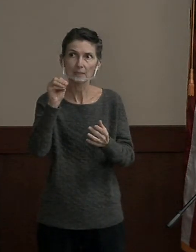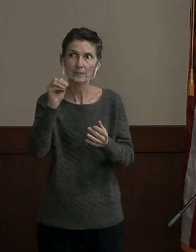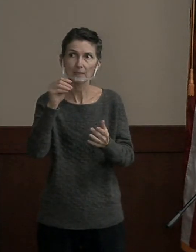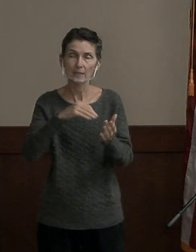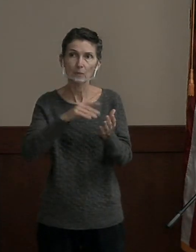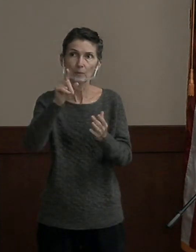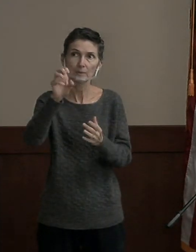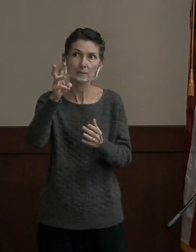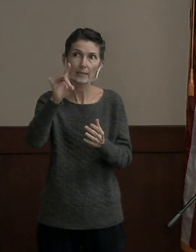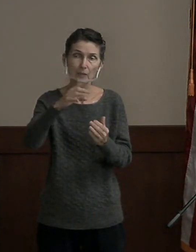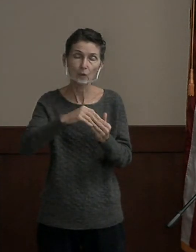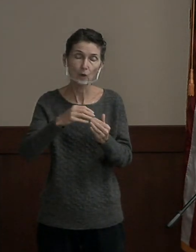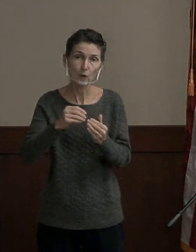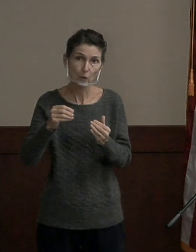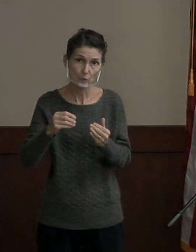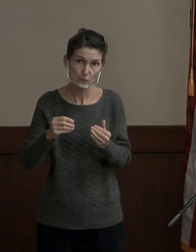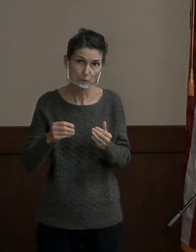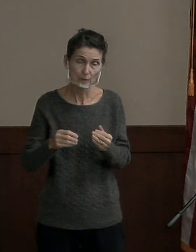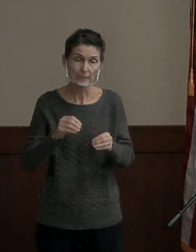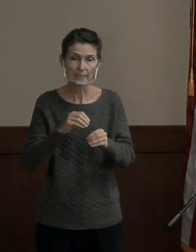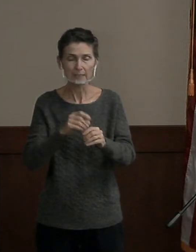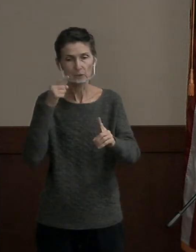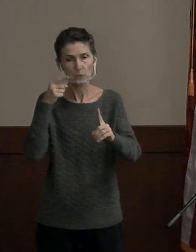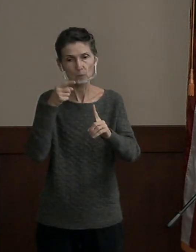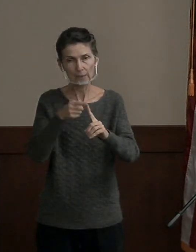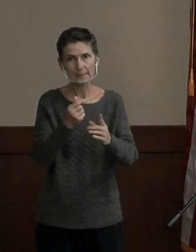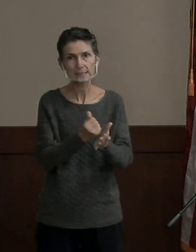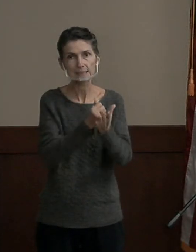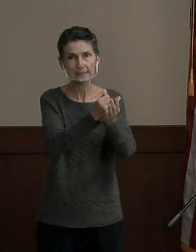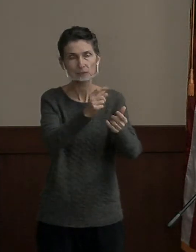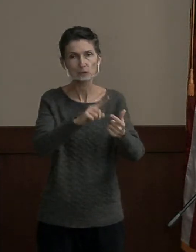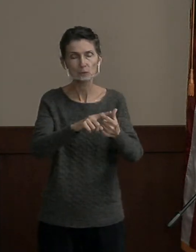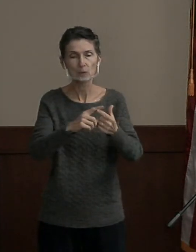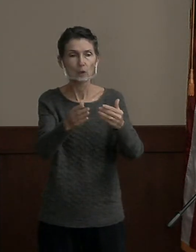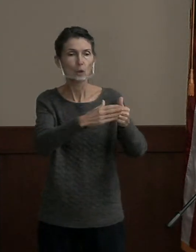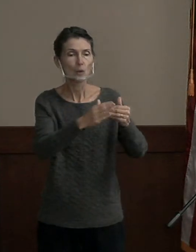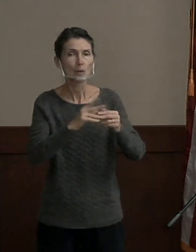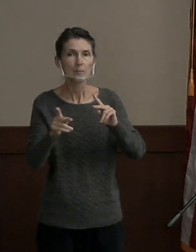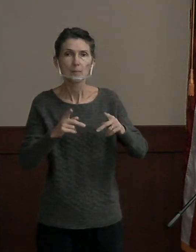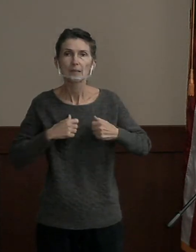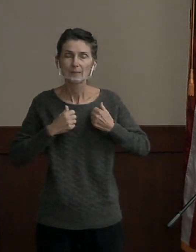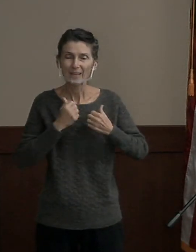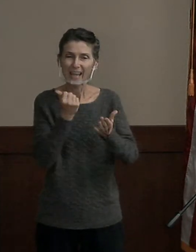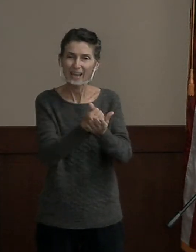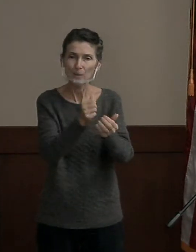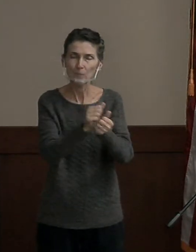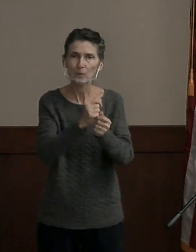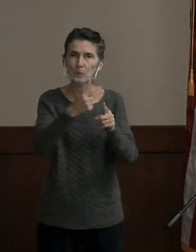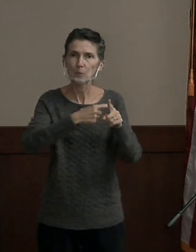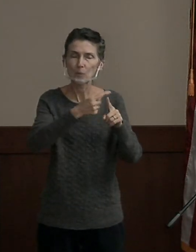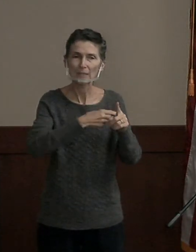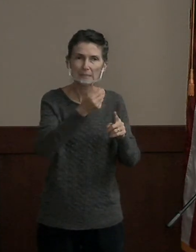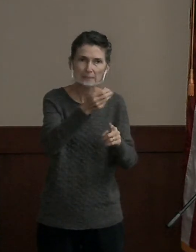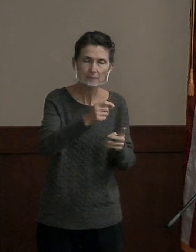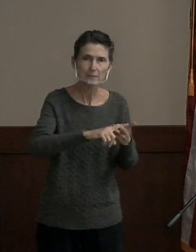$466,168 in direct assistance to local residents to help with rent and utilities.